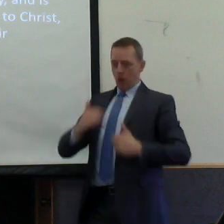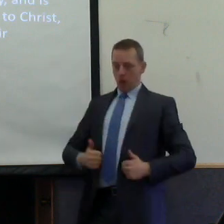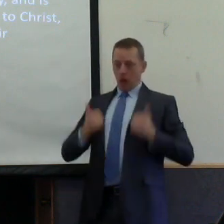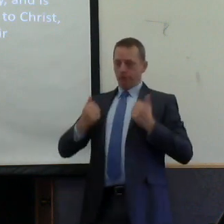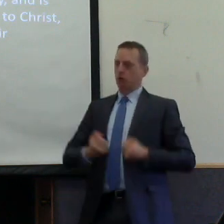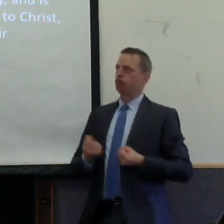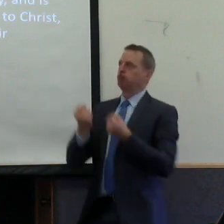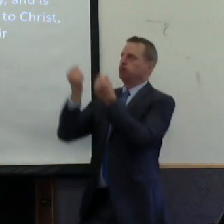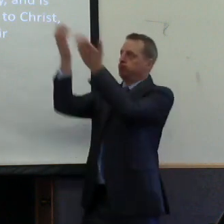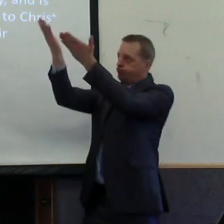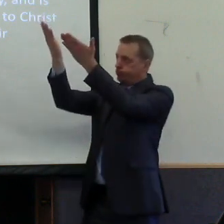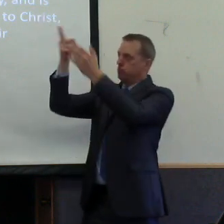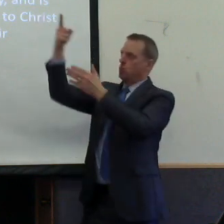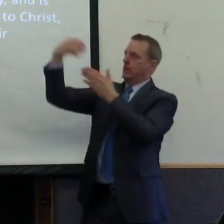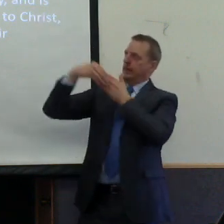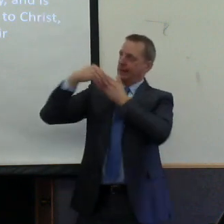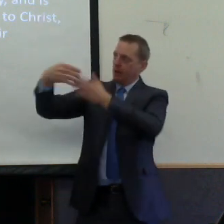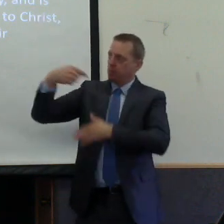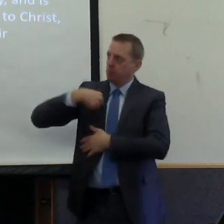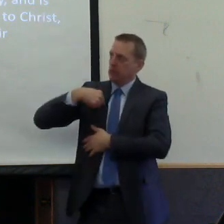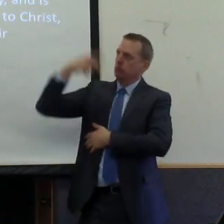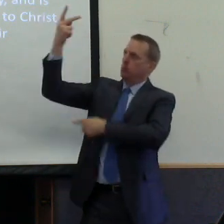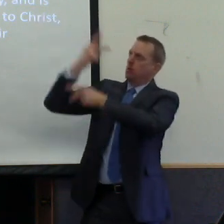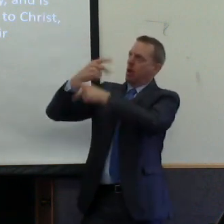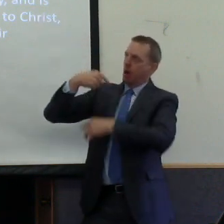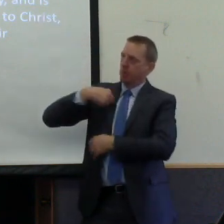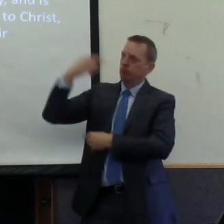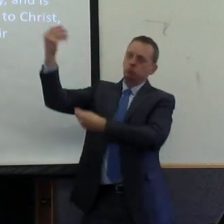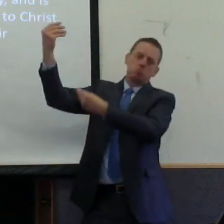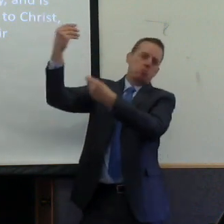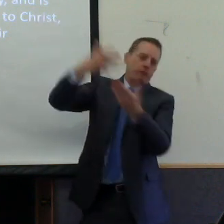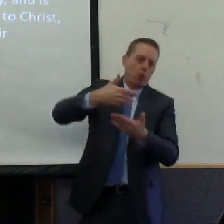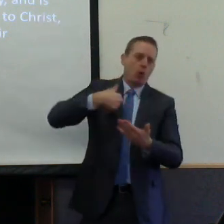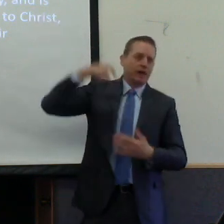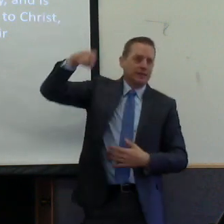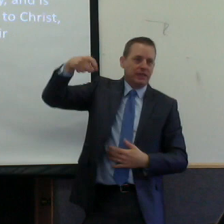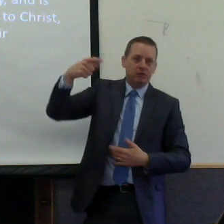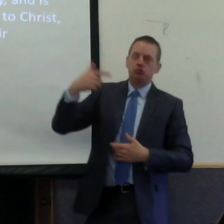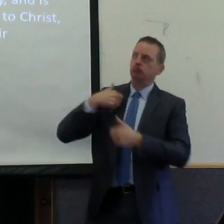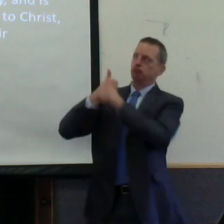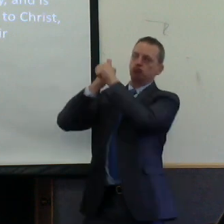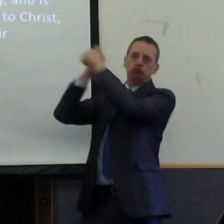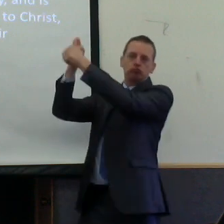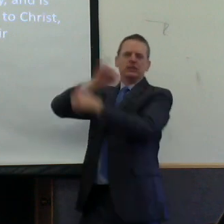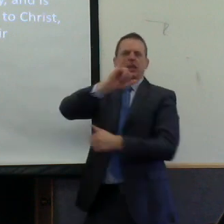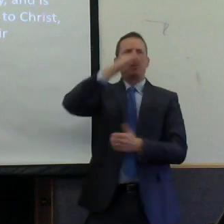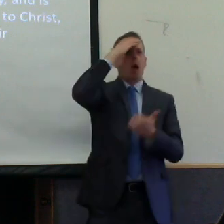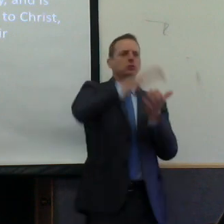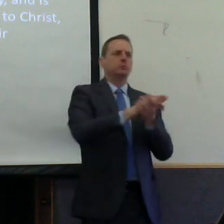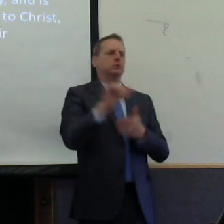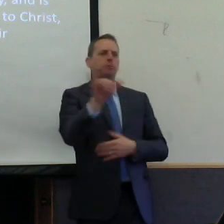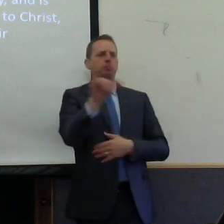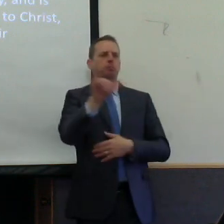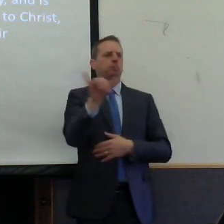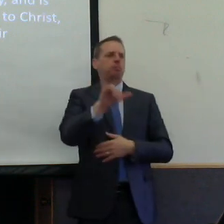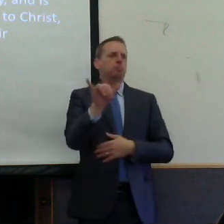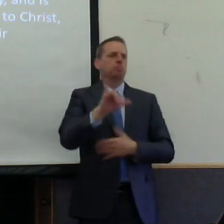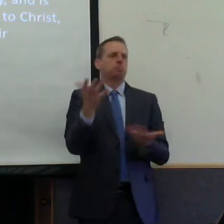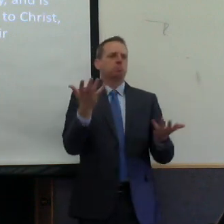Follow, and provide, and sacrifice to the husband. And the